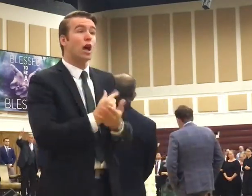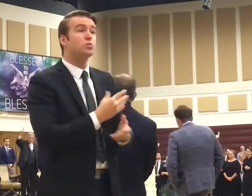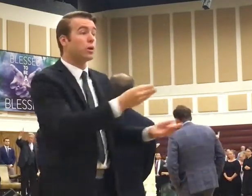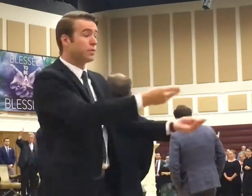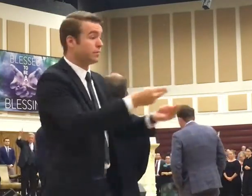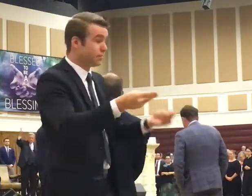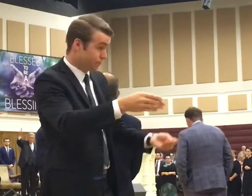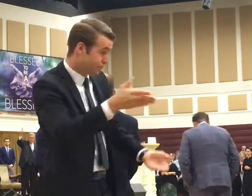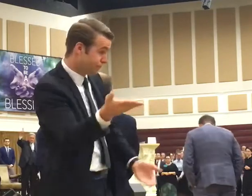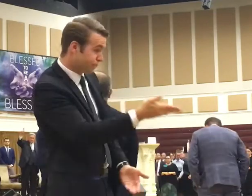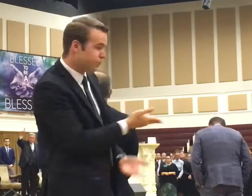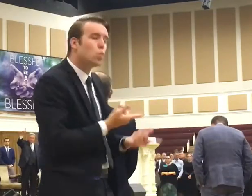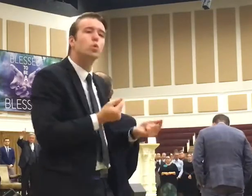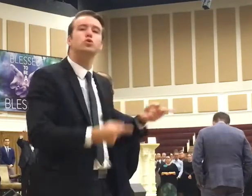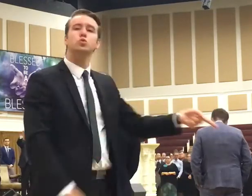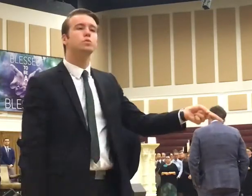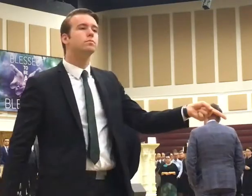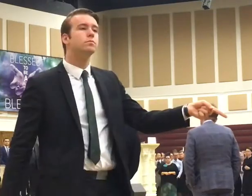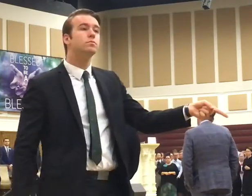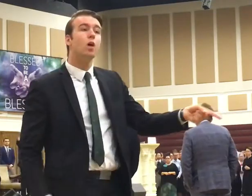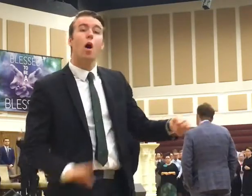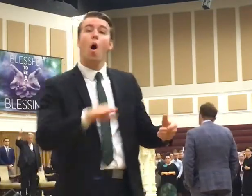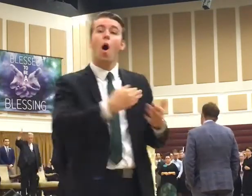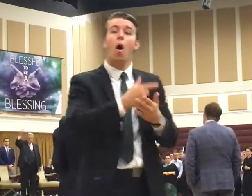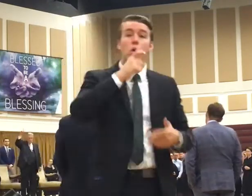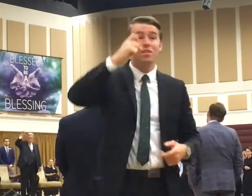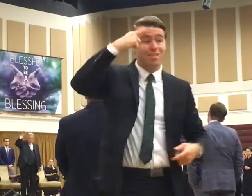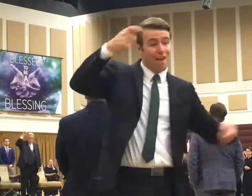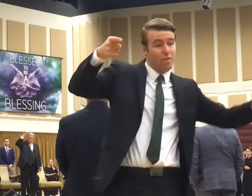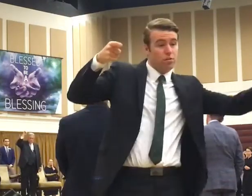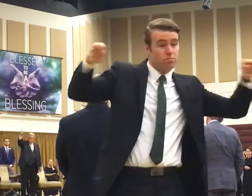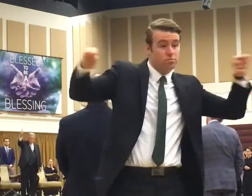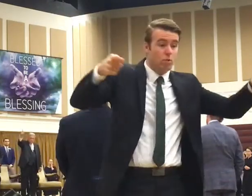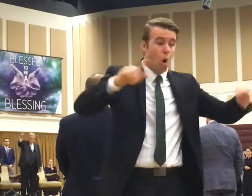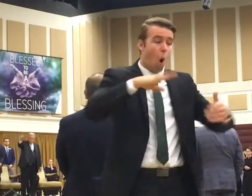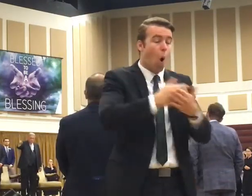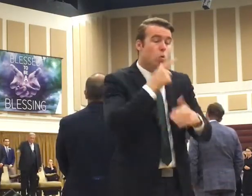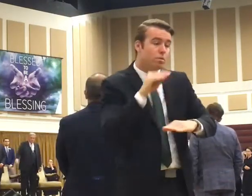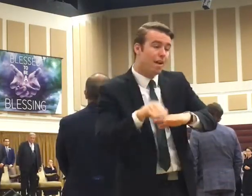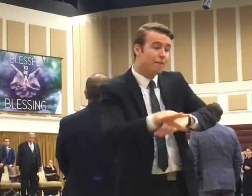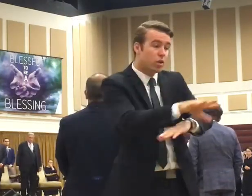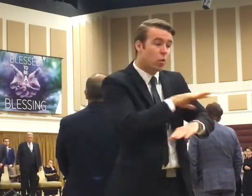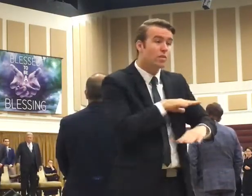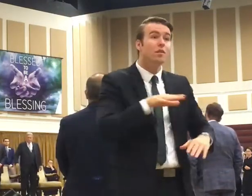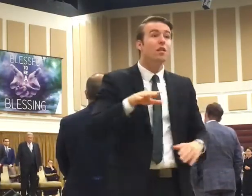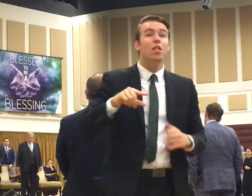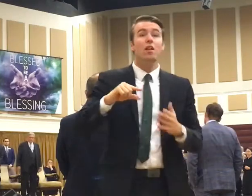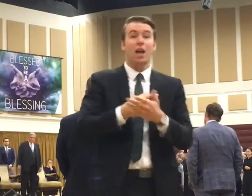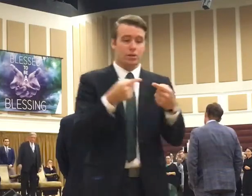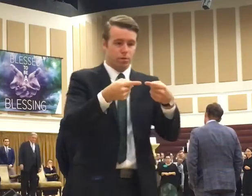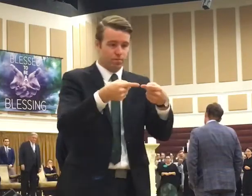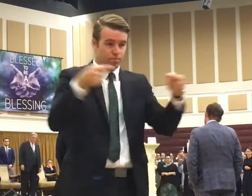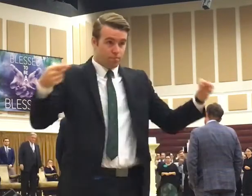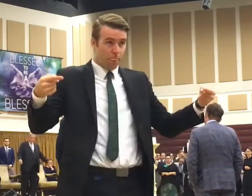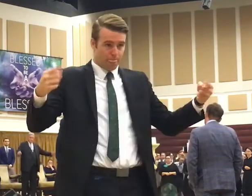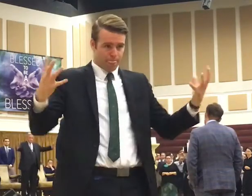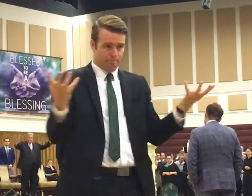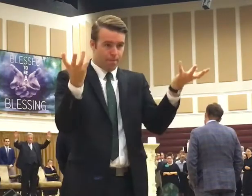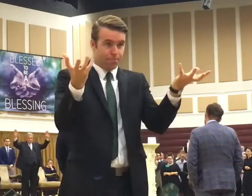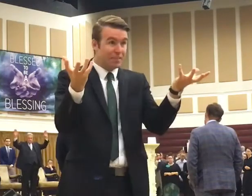All that governs, all that rules, and all that influences. And if it does not measure